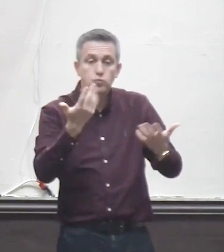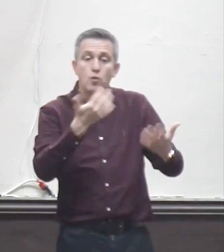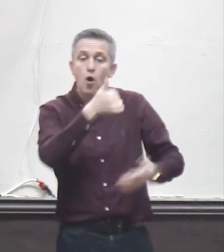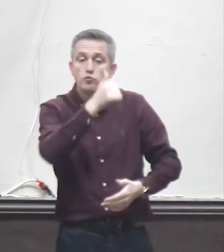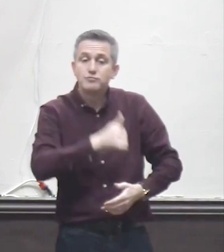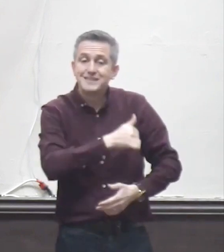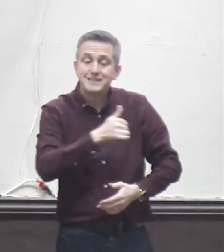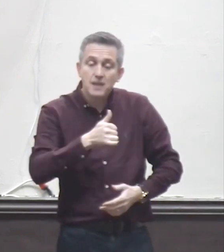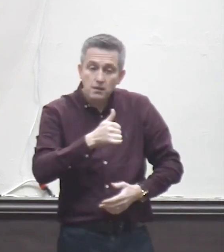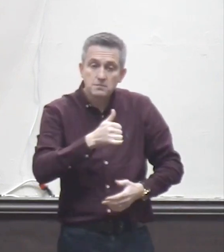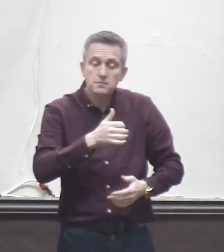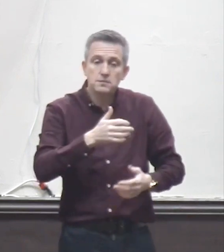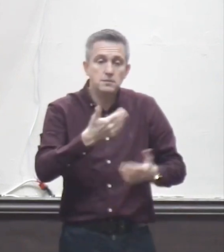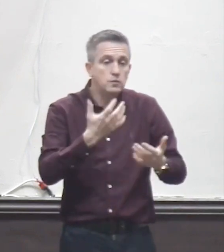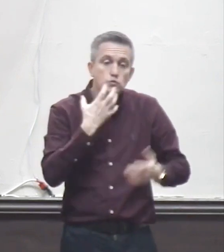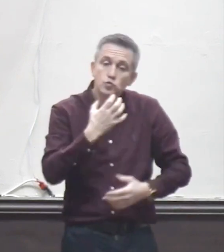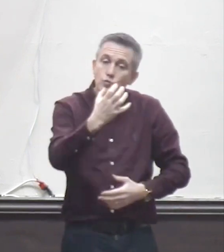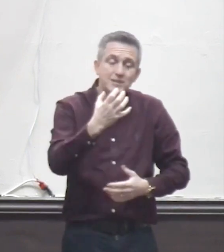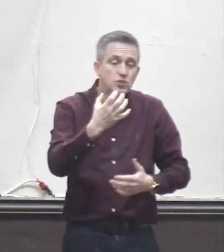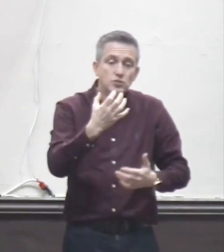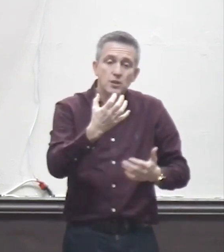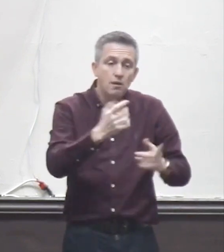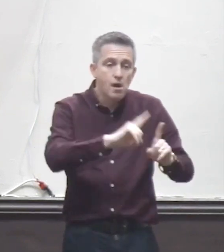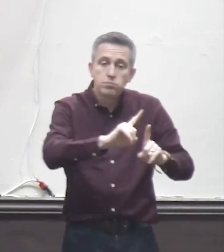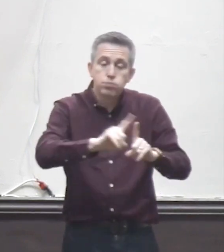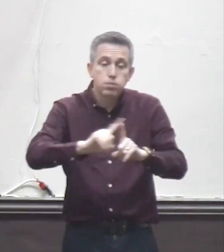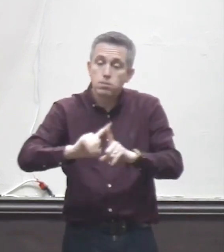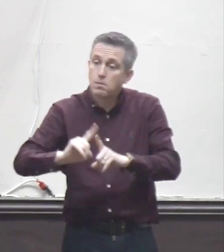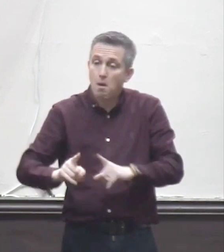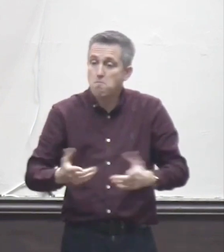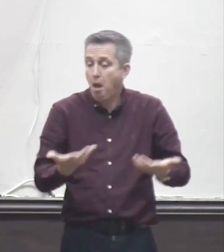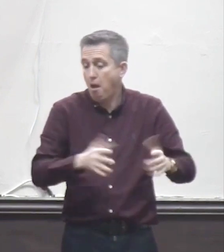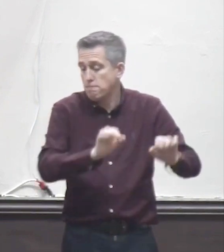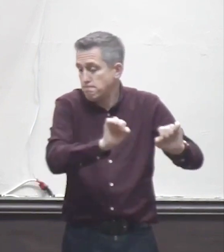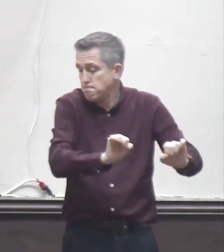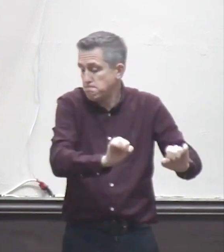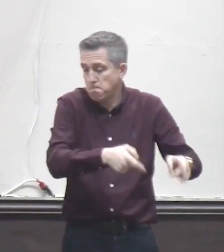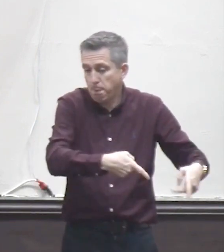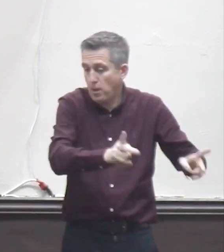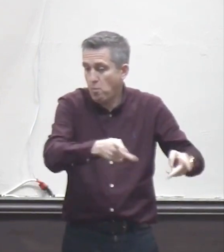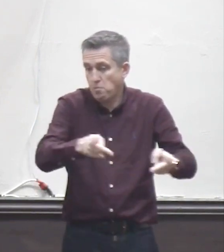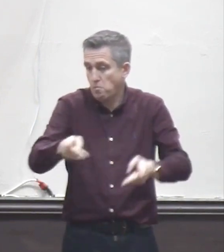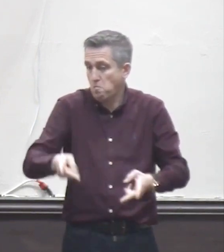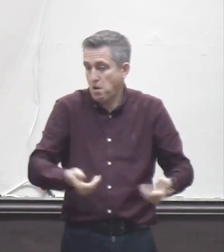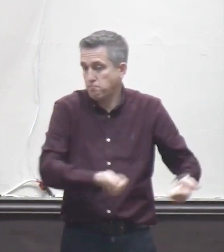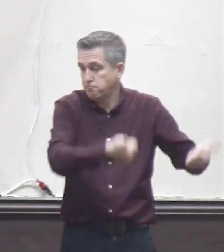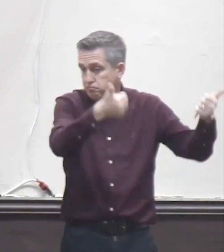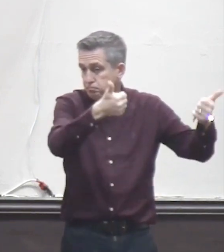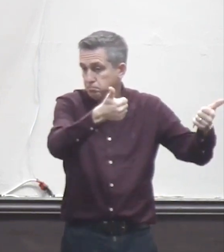Christian, whether he's a Jewish person, it doesn't matter. It doesn't matter. We